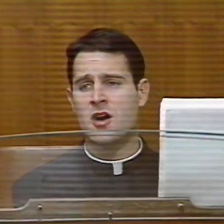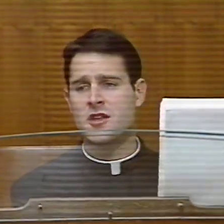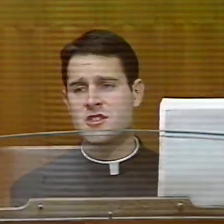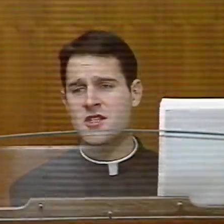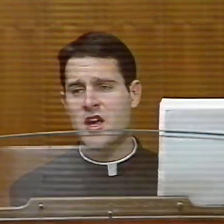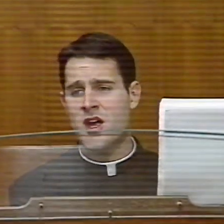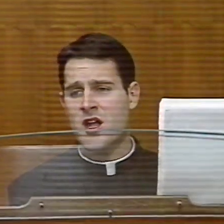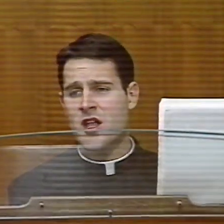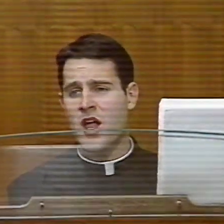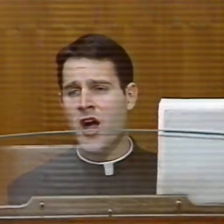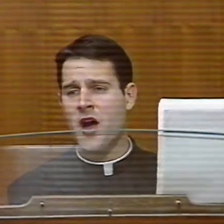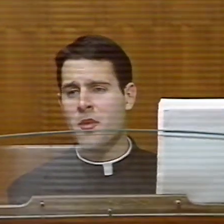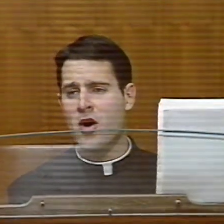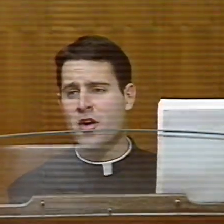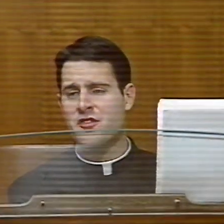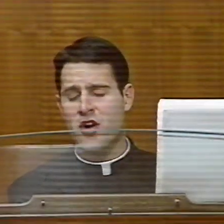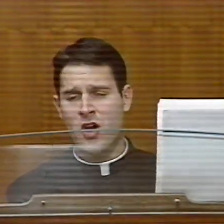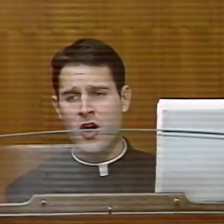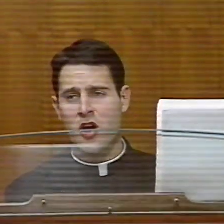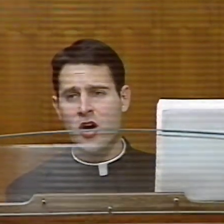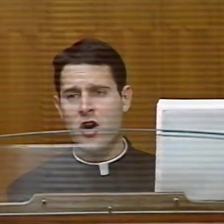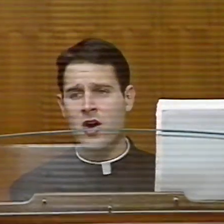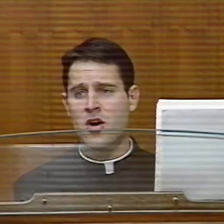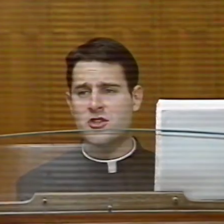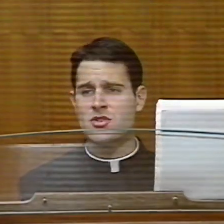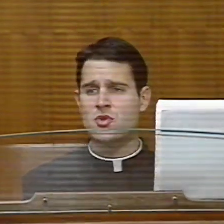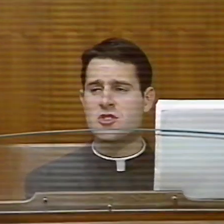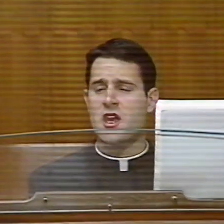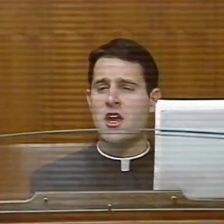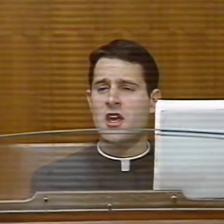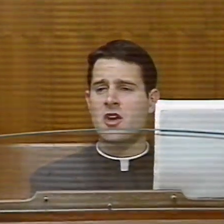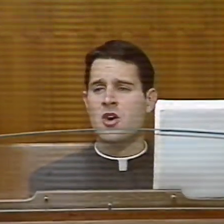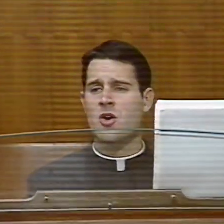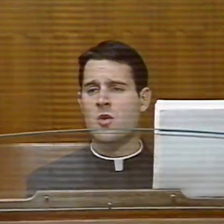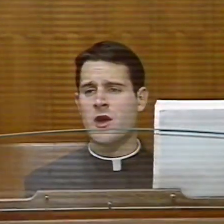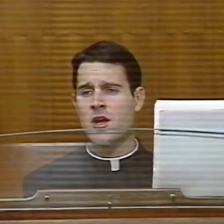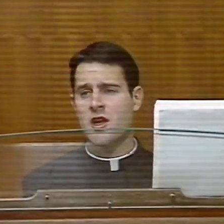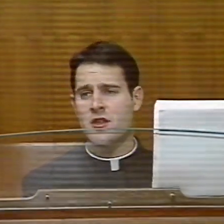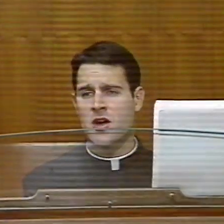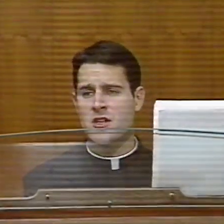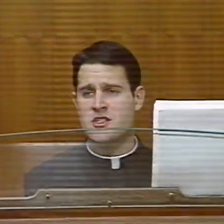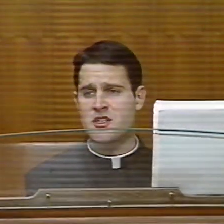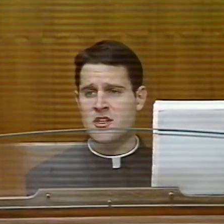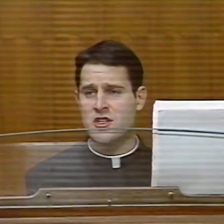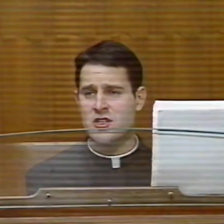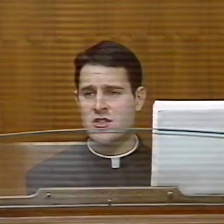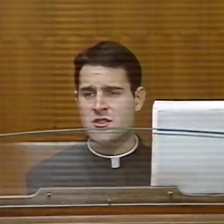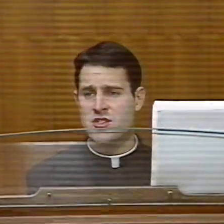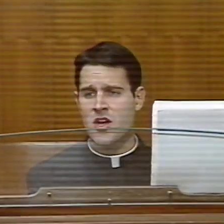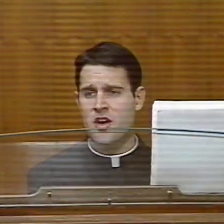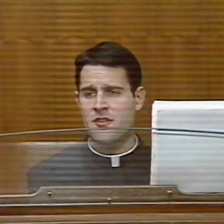us. Lamb of God, you take away the sins of the